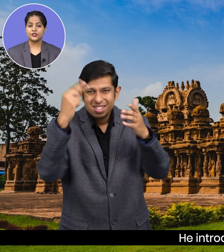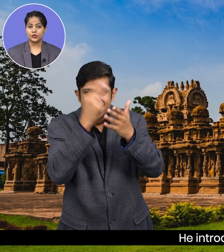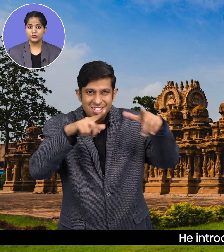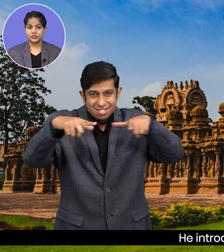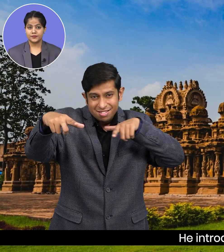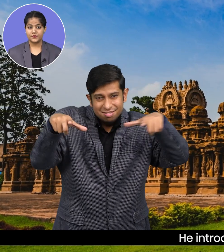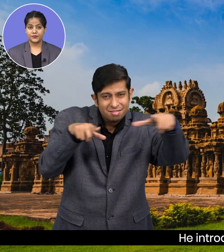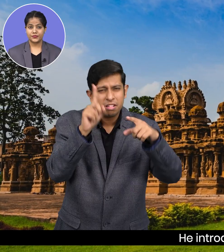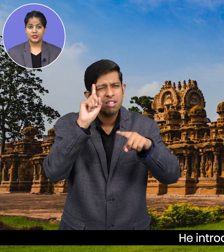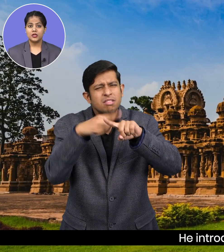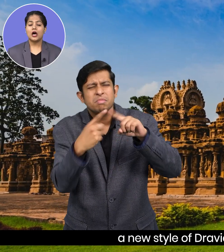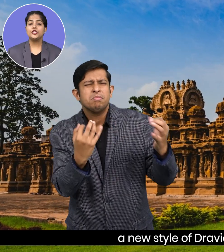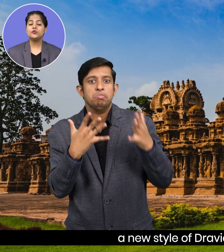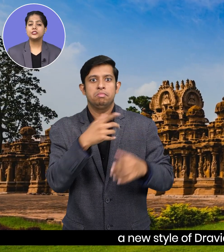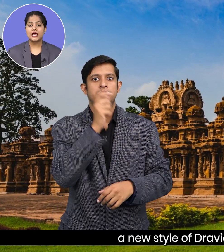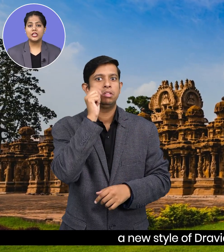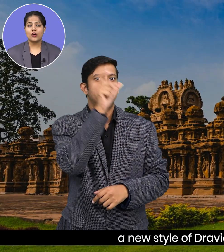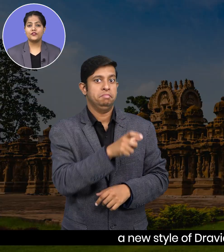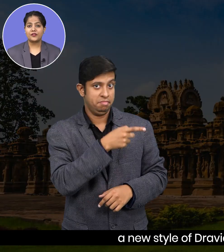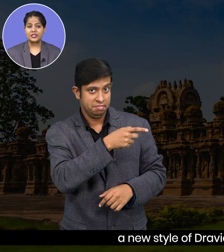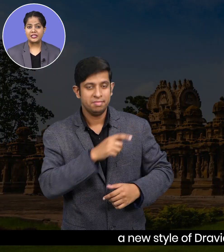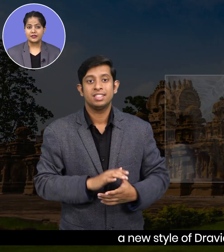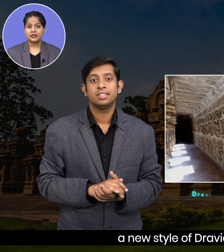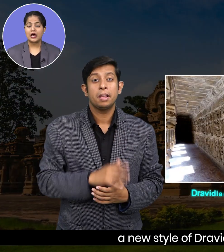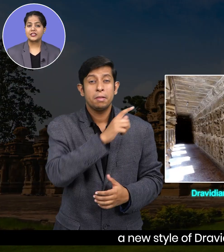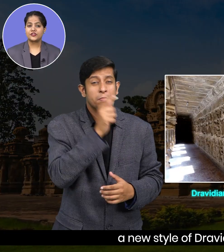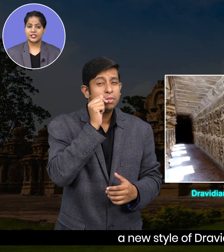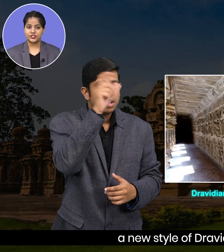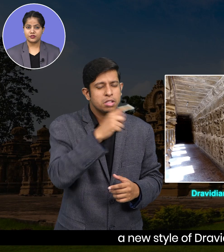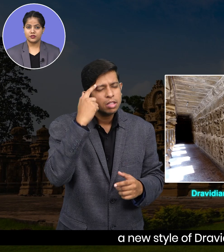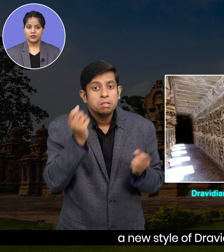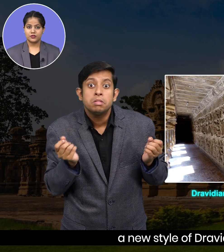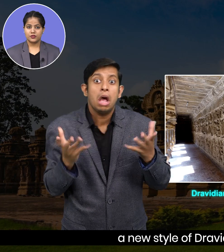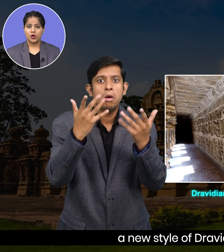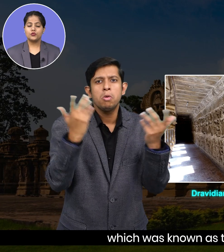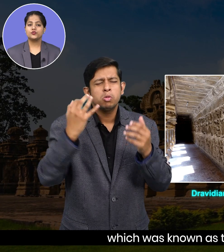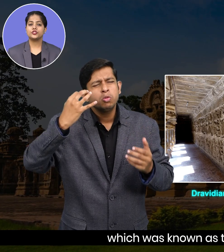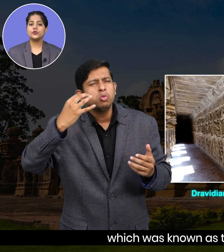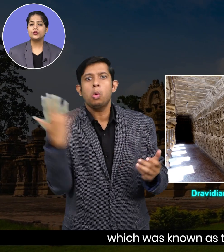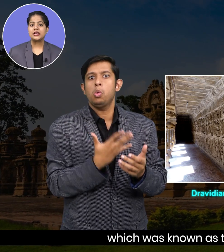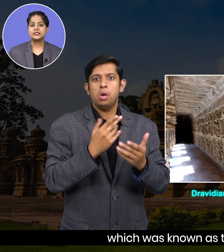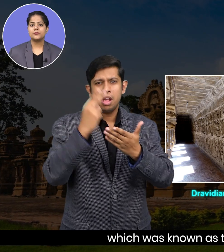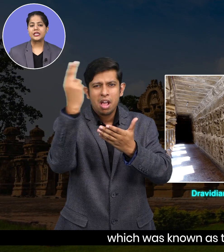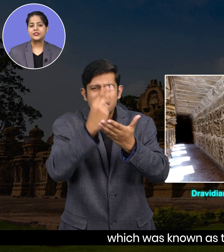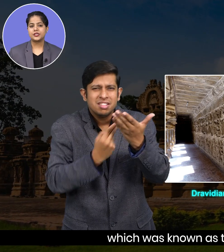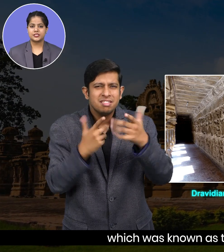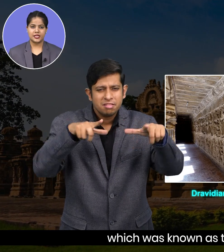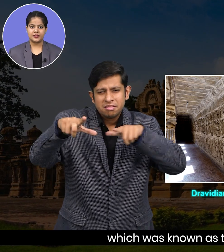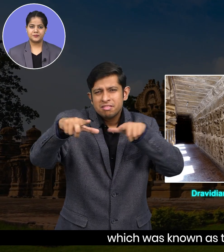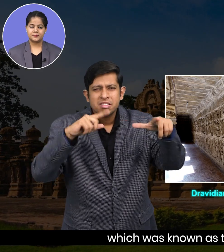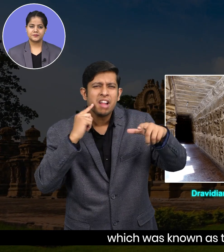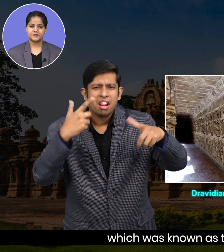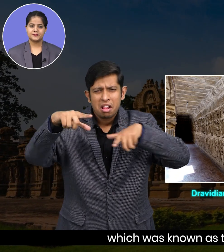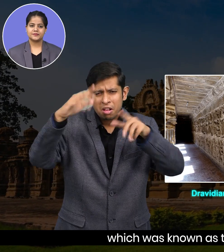He introduced a new style of Dravidian architecture which was known as the Mahendra